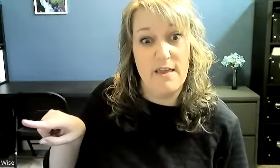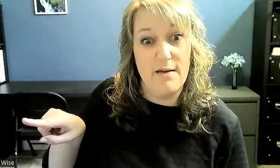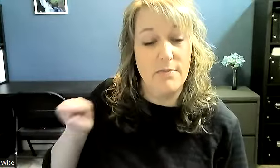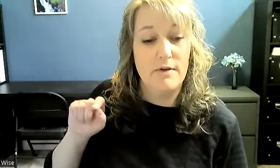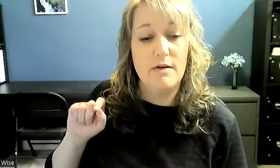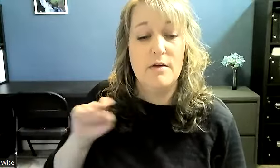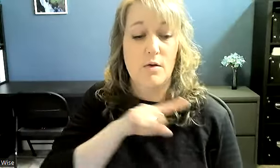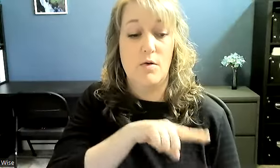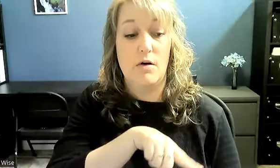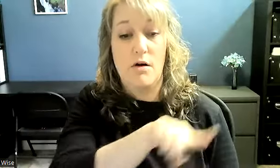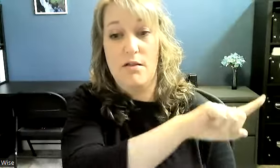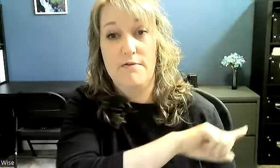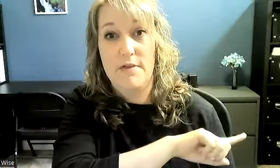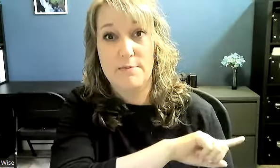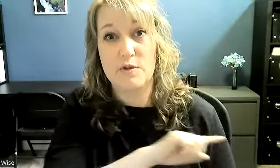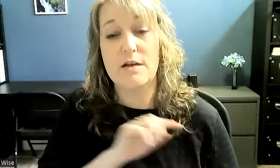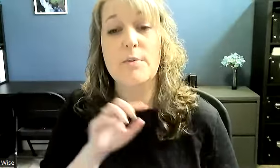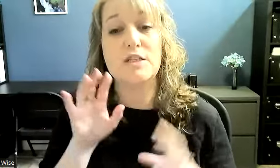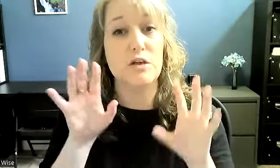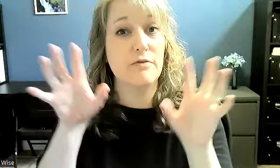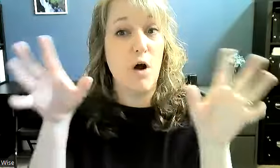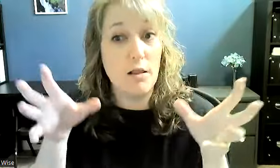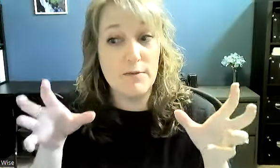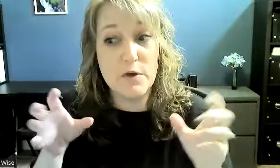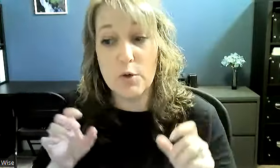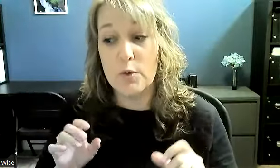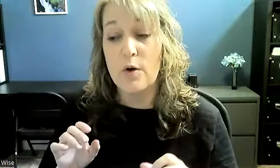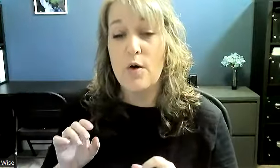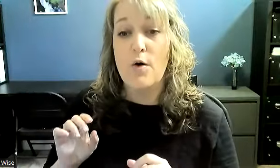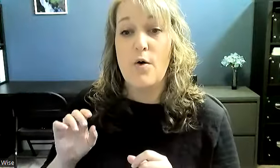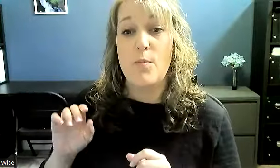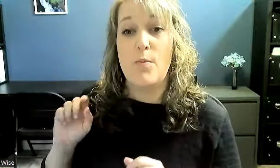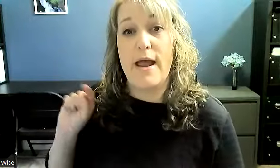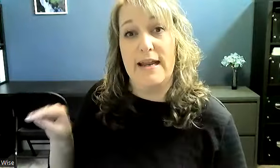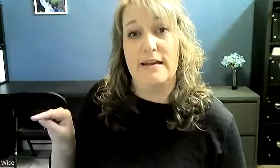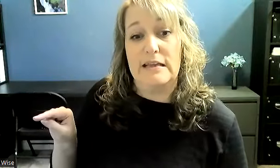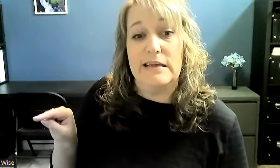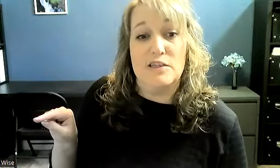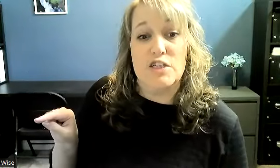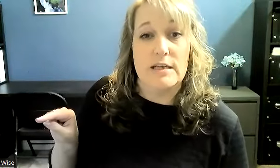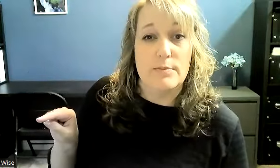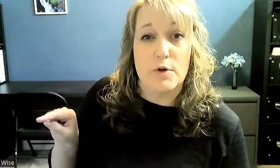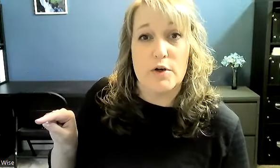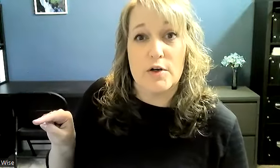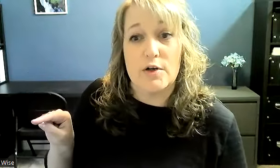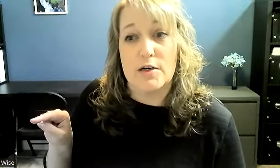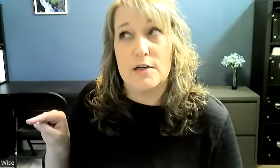them or all of them. So it's a combination of all of you and he, she, him, her,